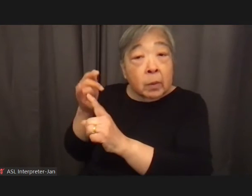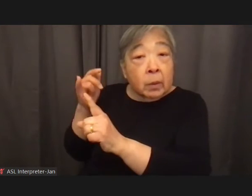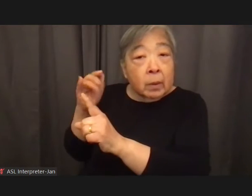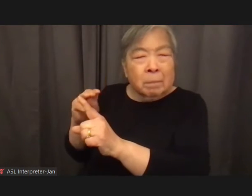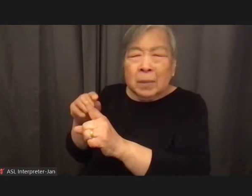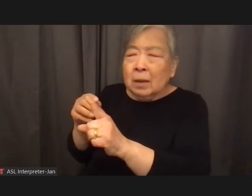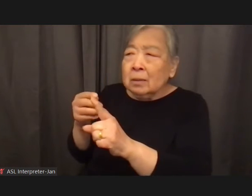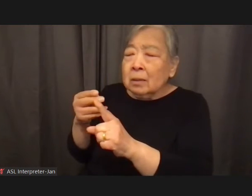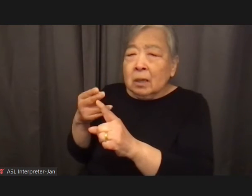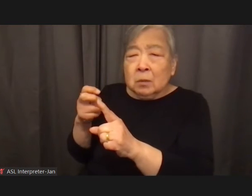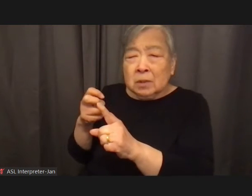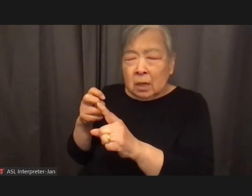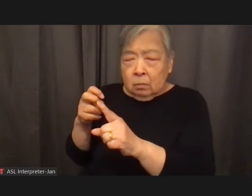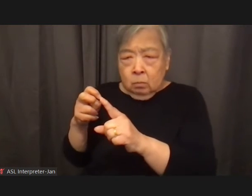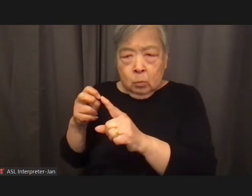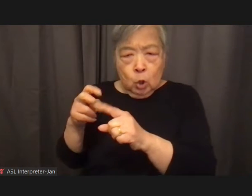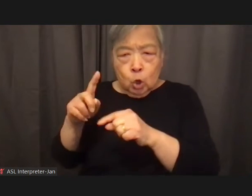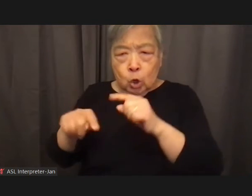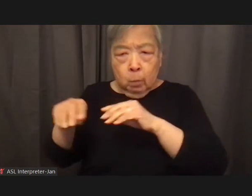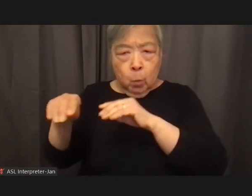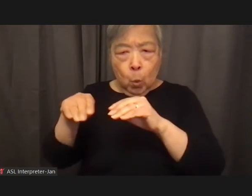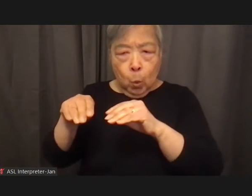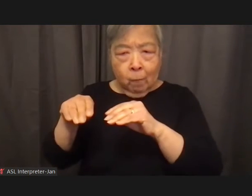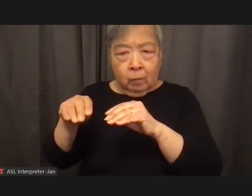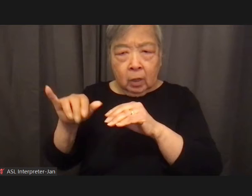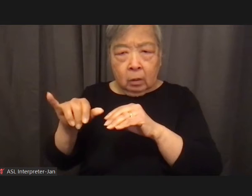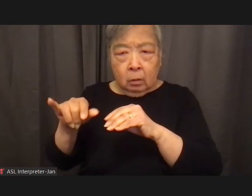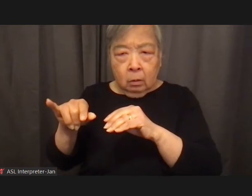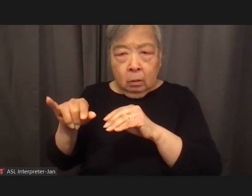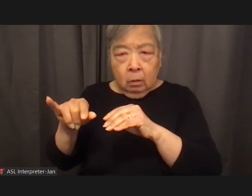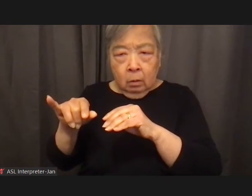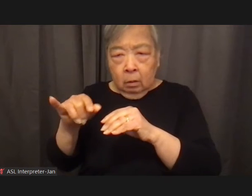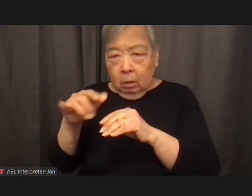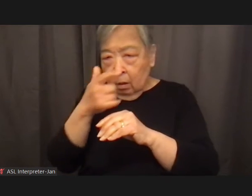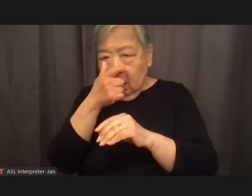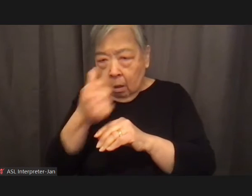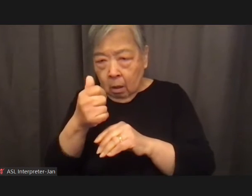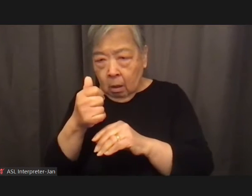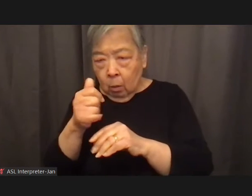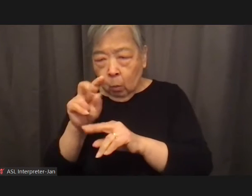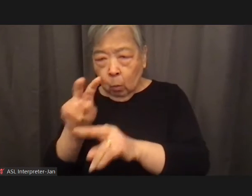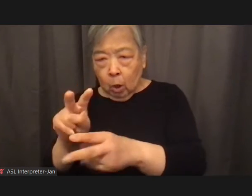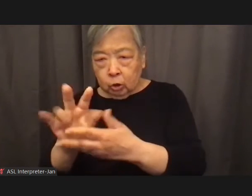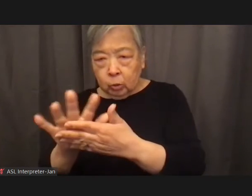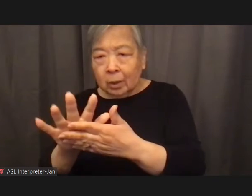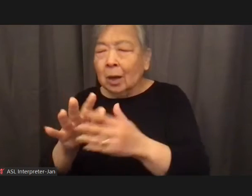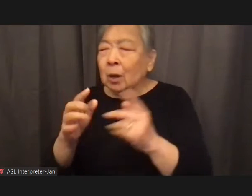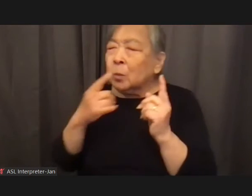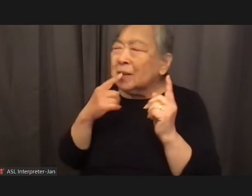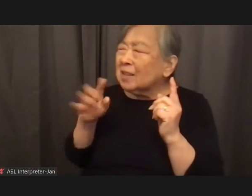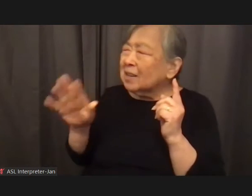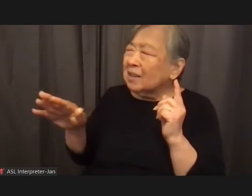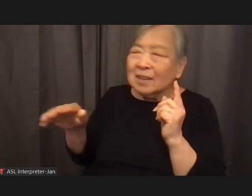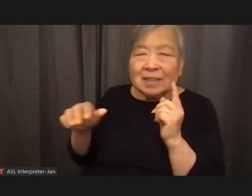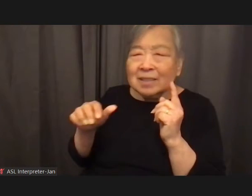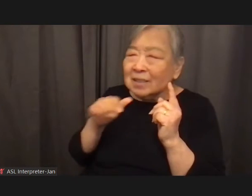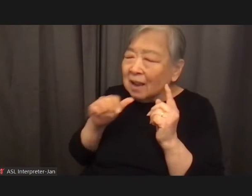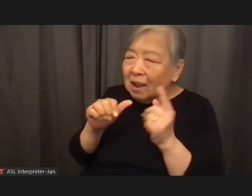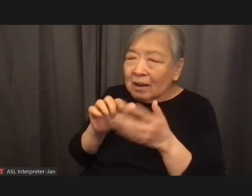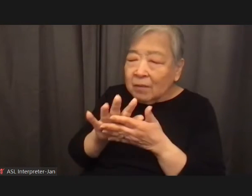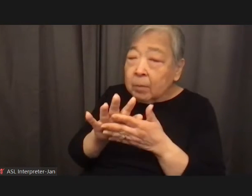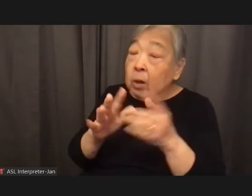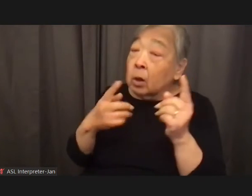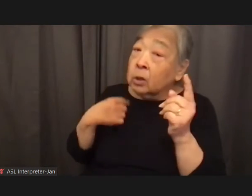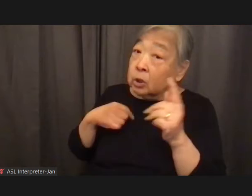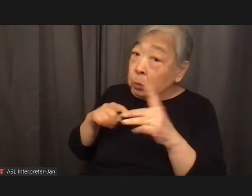He couldn't move. He was just fixated on watching the screen. And we just said, this is not a film. And so we started